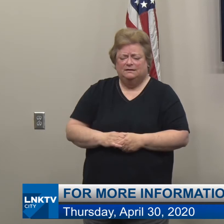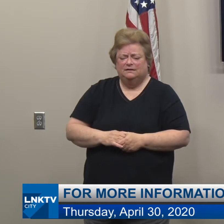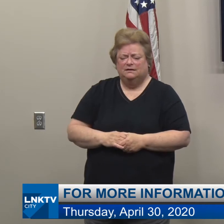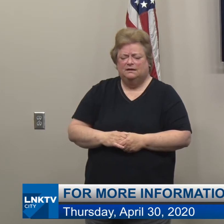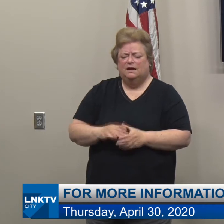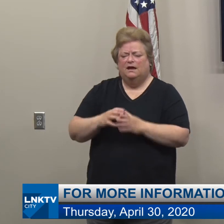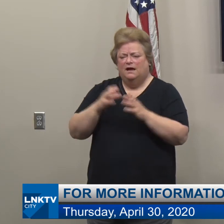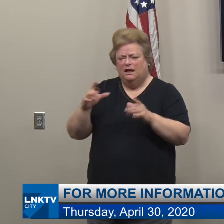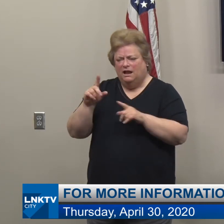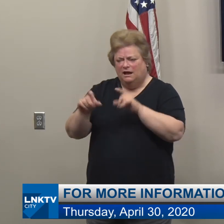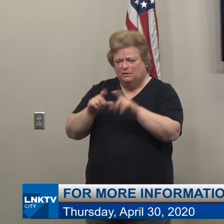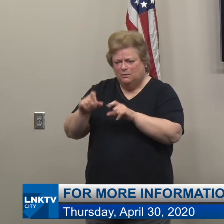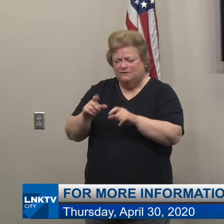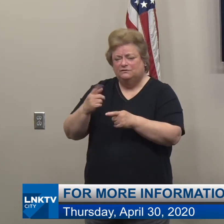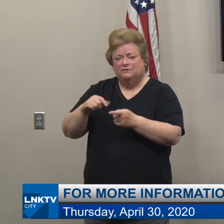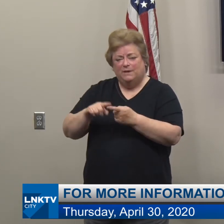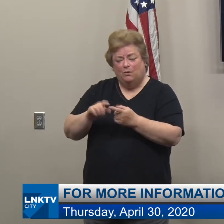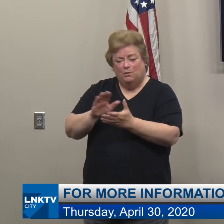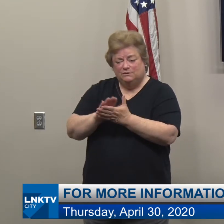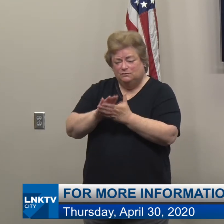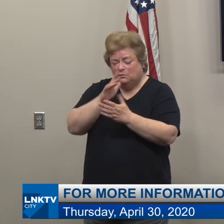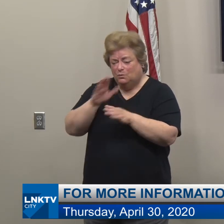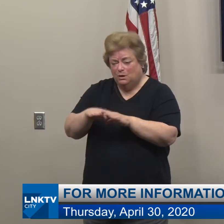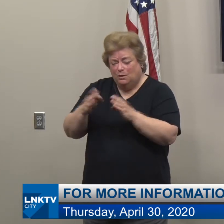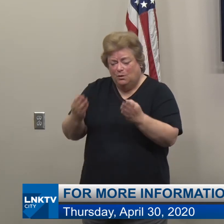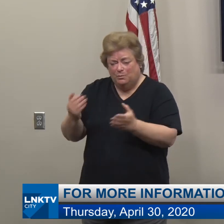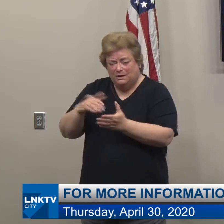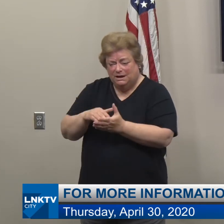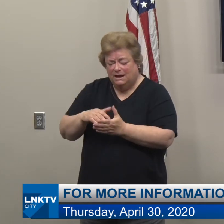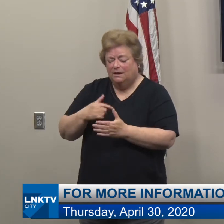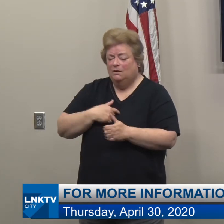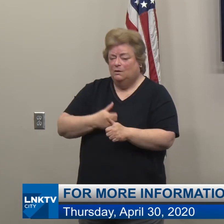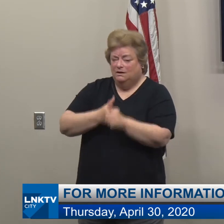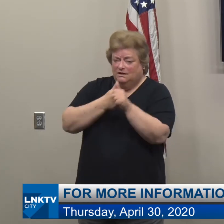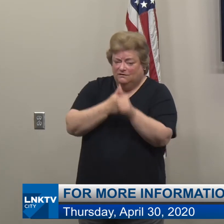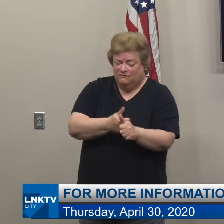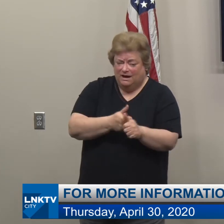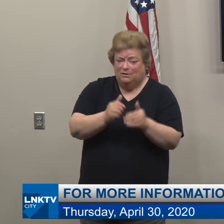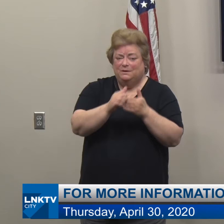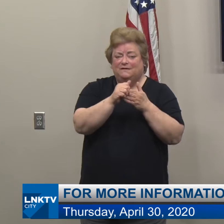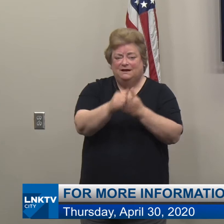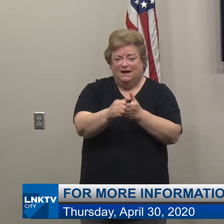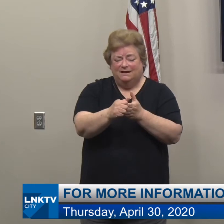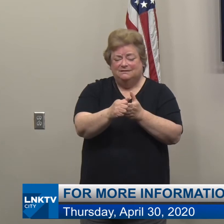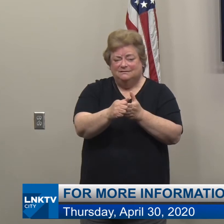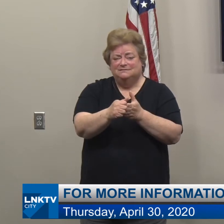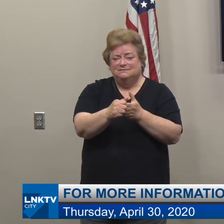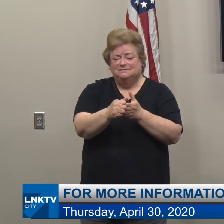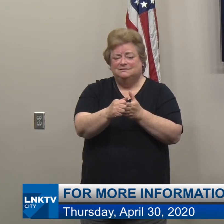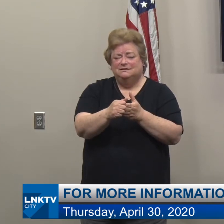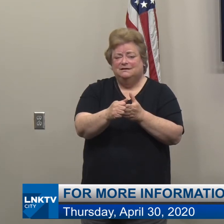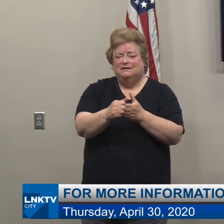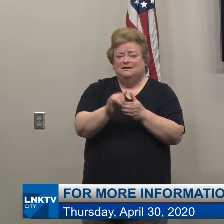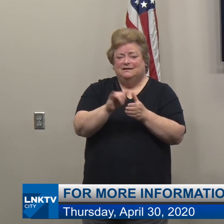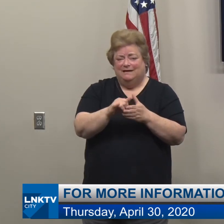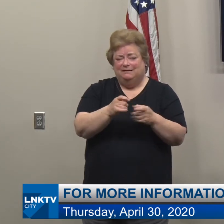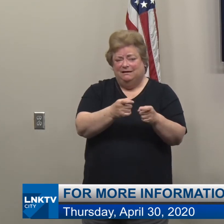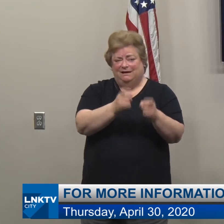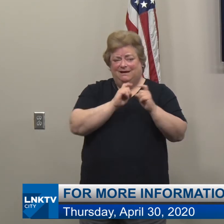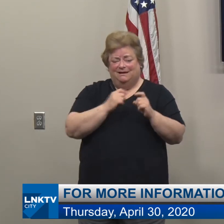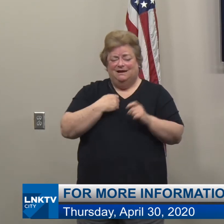been a lot of questions about the reopening of school, and of course we're following guidance that's being distributed to